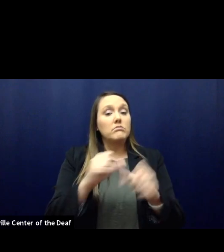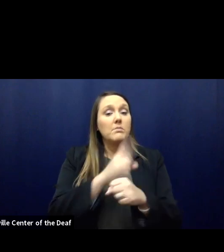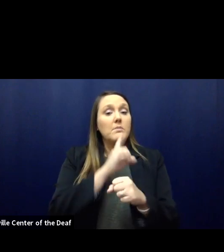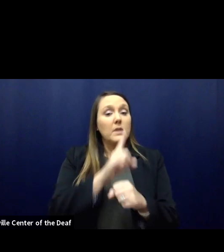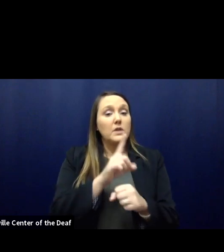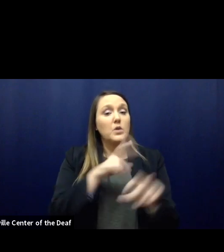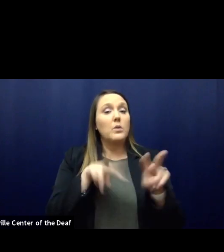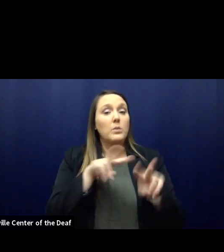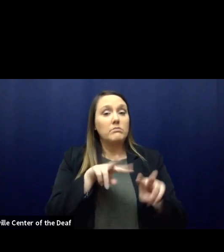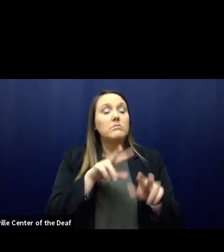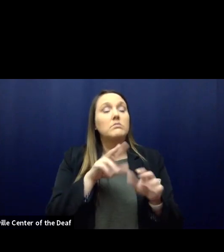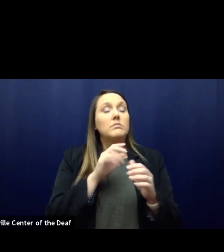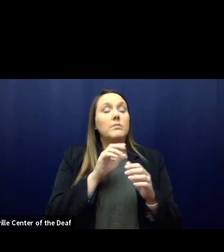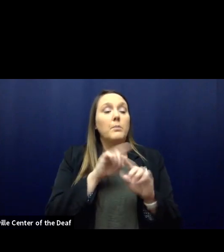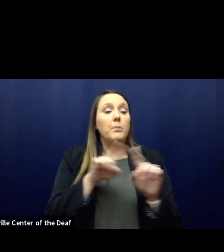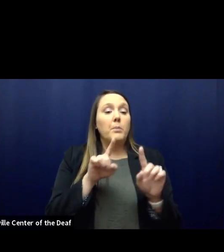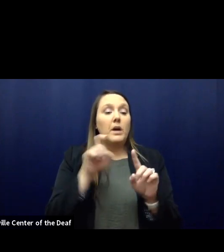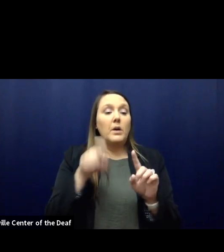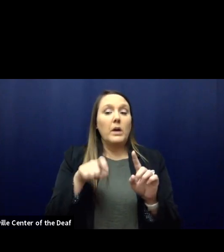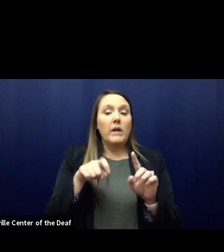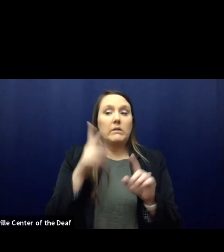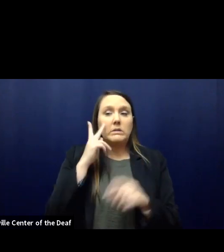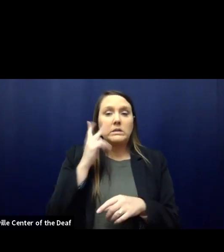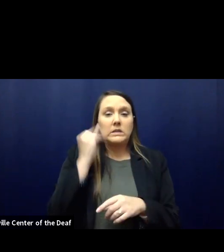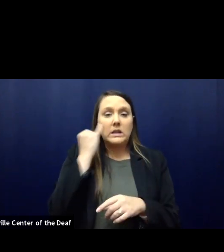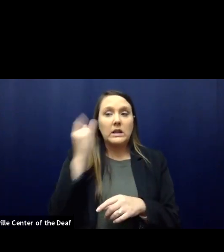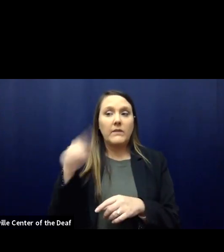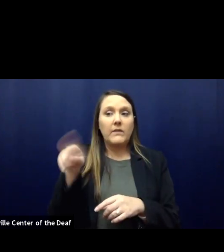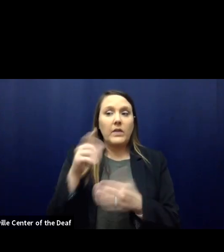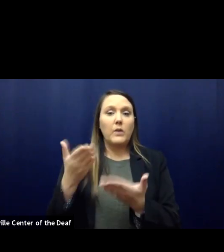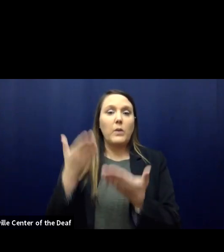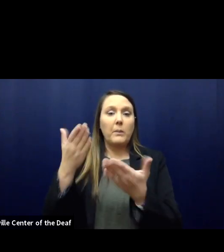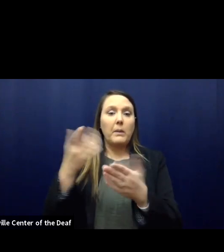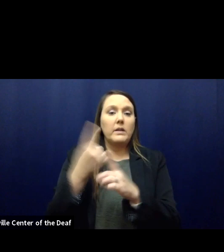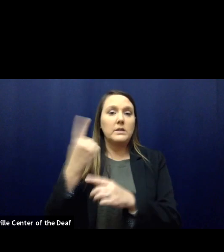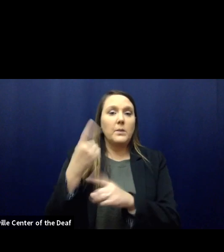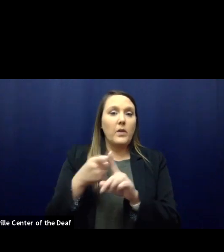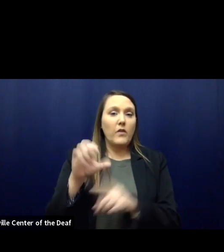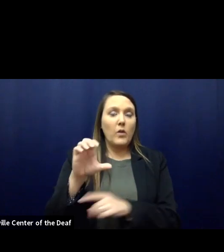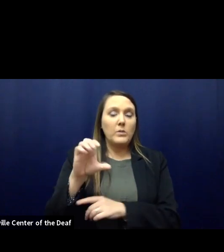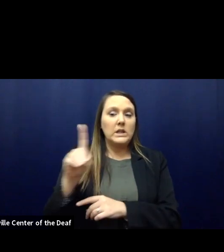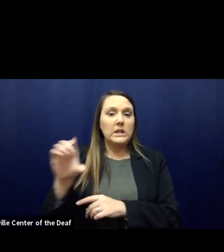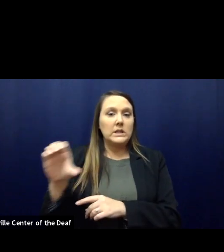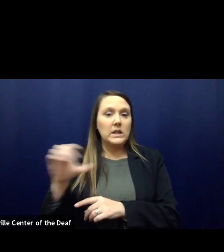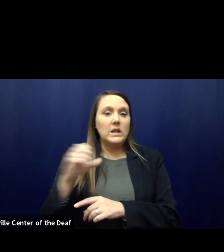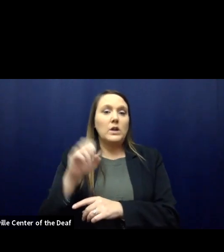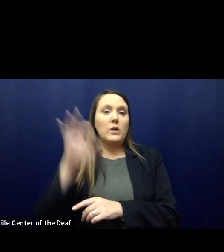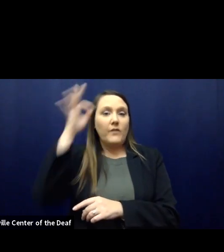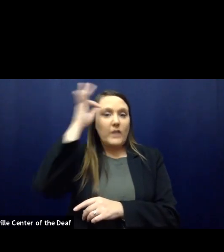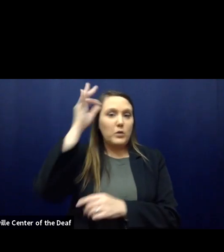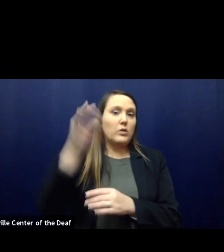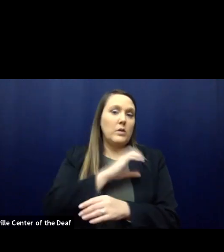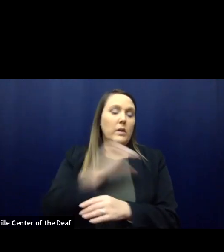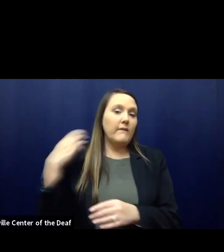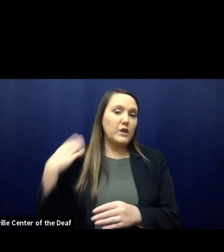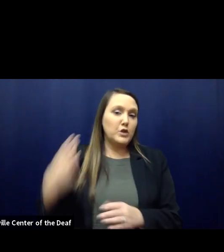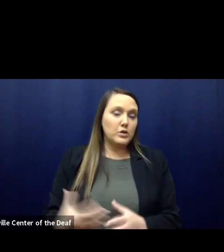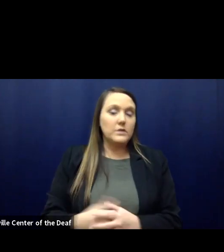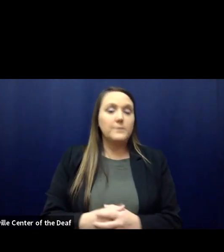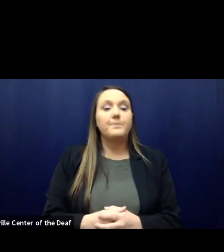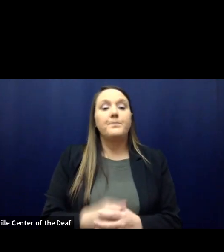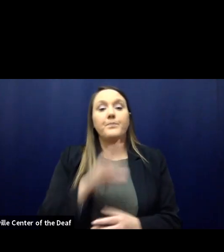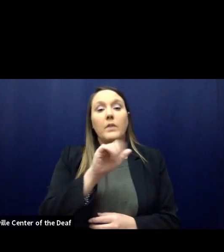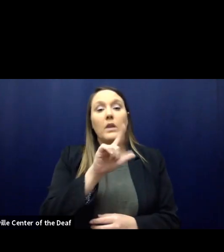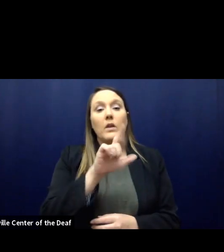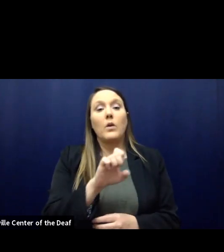after that. But we'll have to look into seeing if there's any recommendations coming down from CDC or any of our federal officials as well. And Cole again